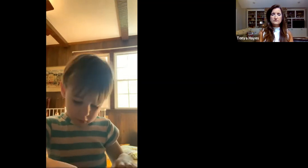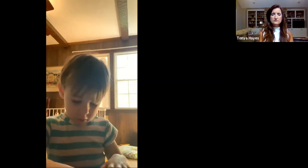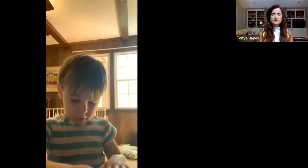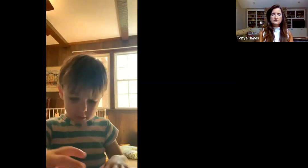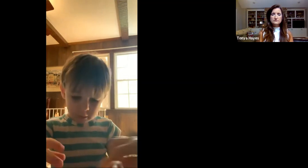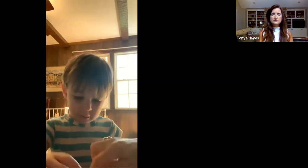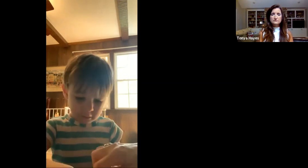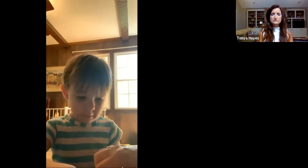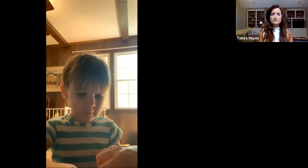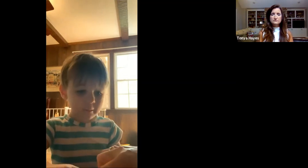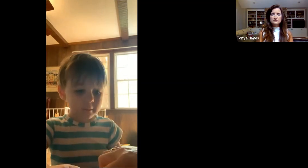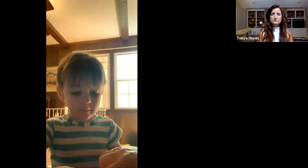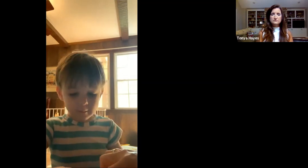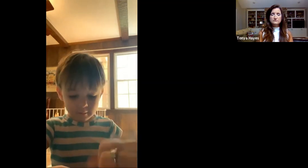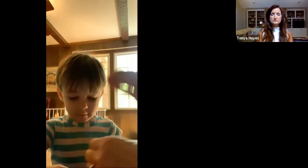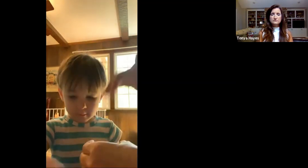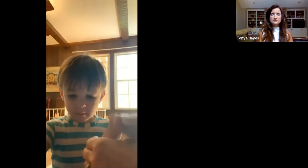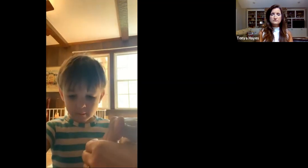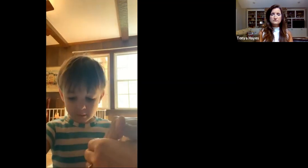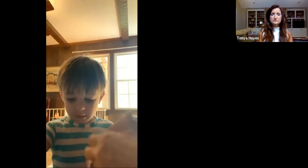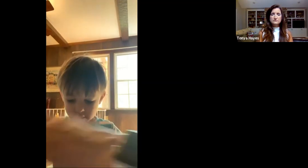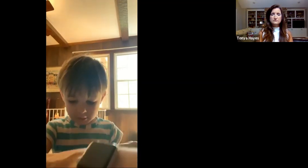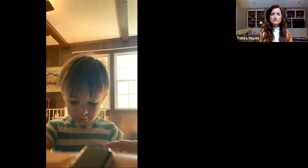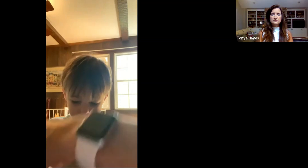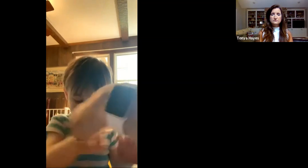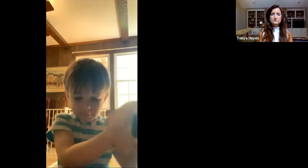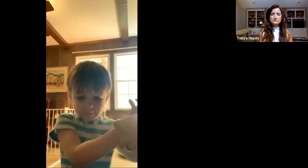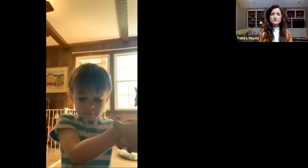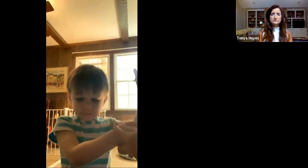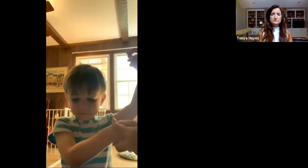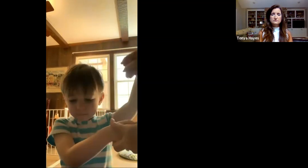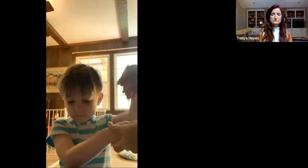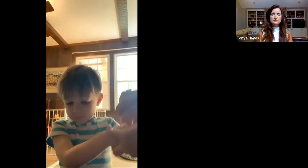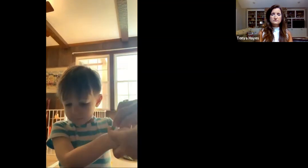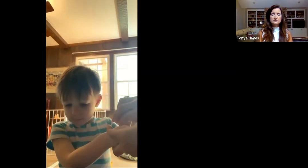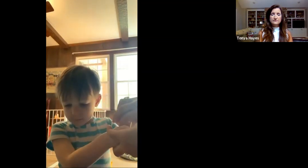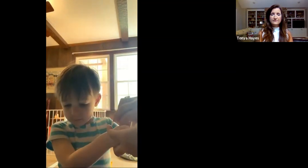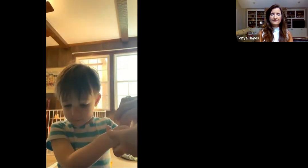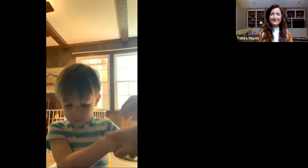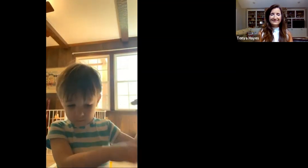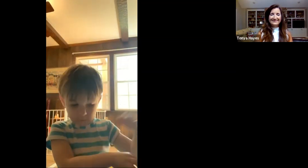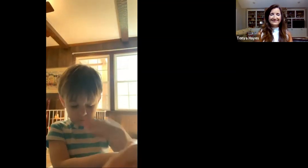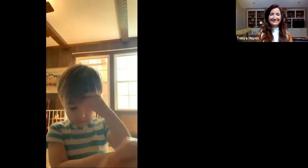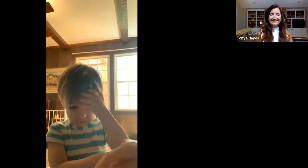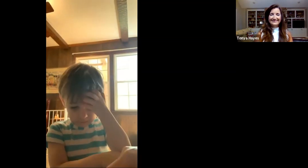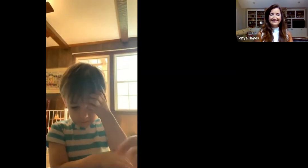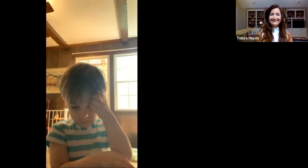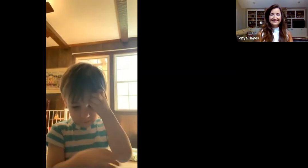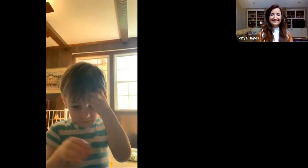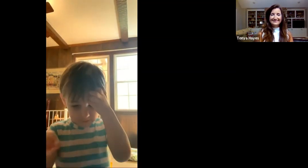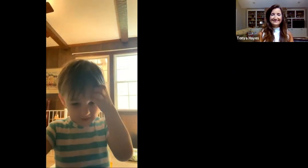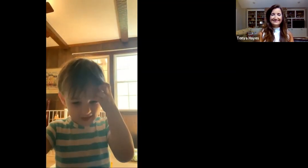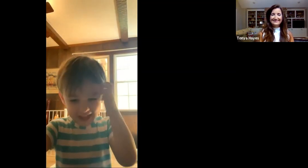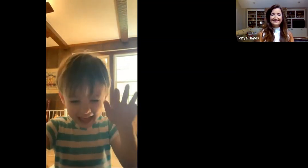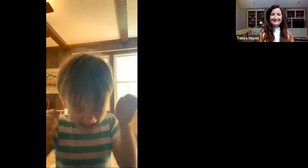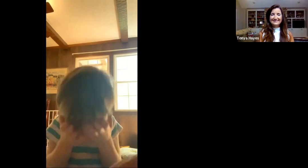in. Good job. Did you put it in? Let's do it together. In. What do we do with a banana? Do